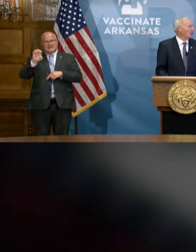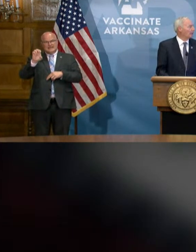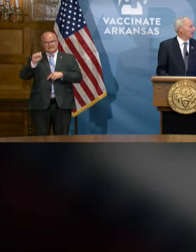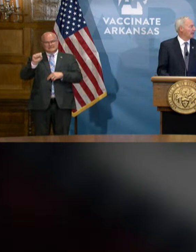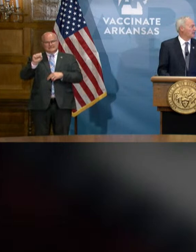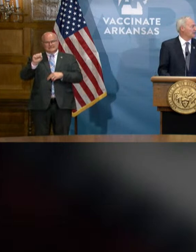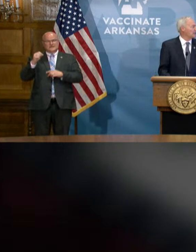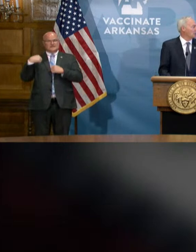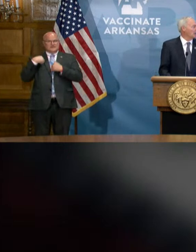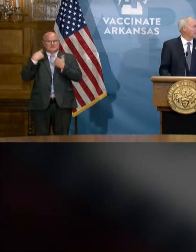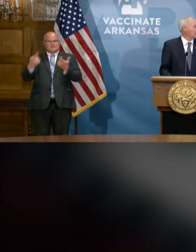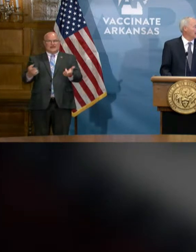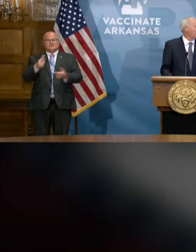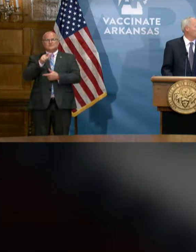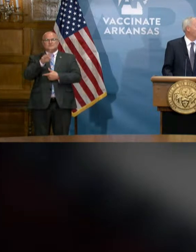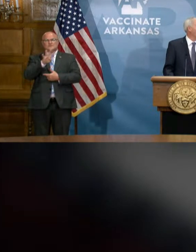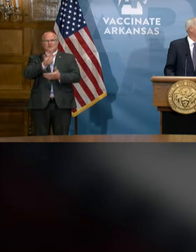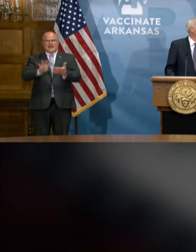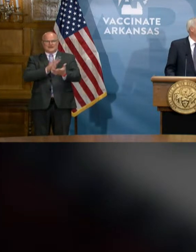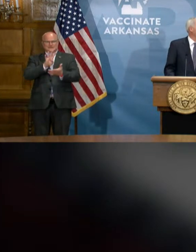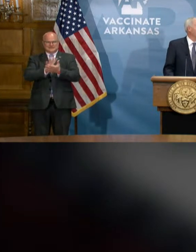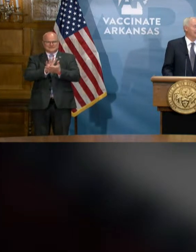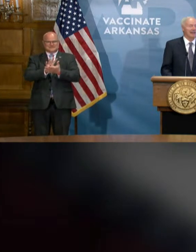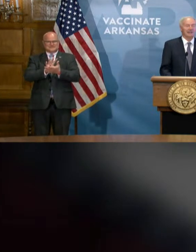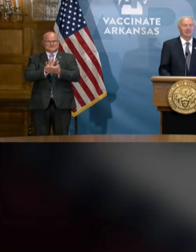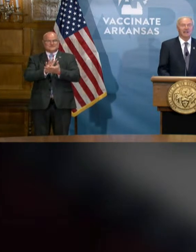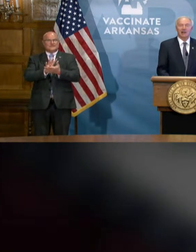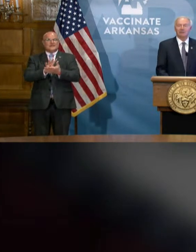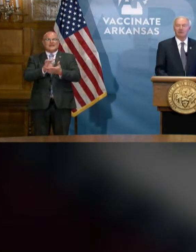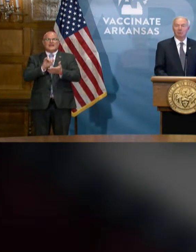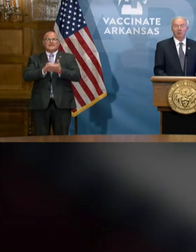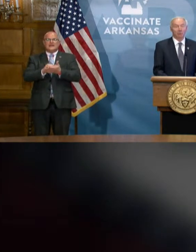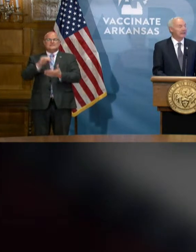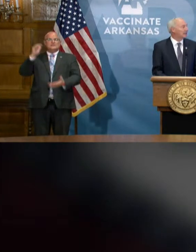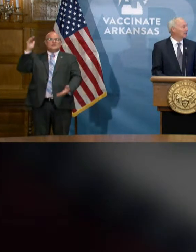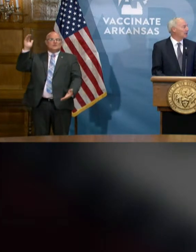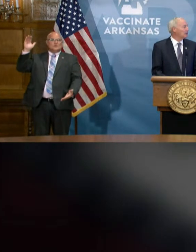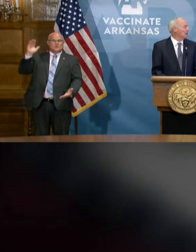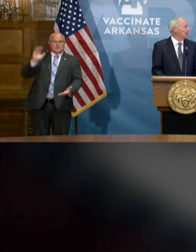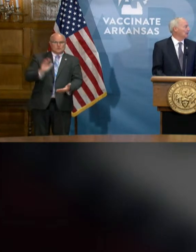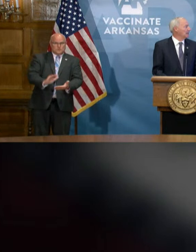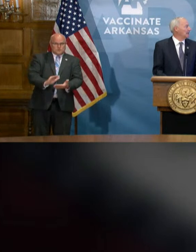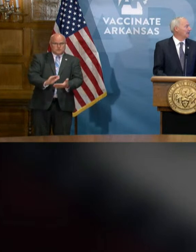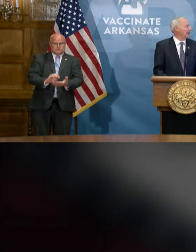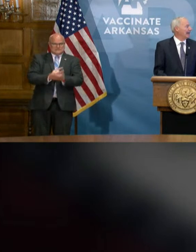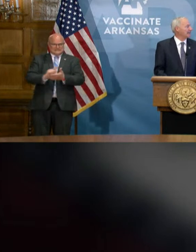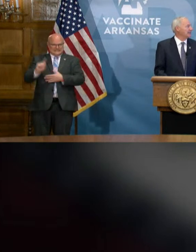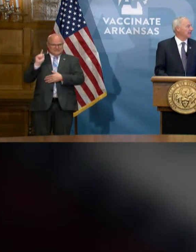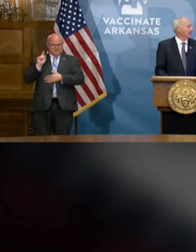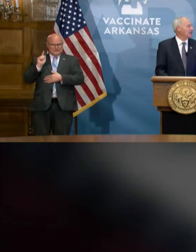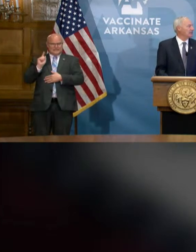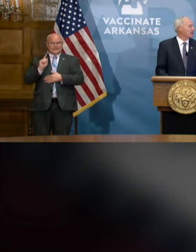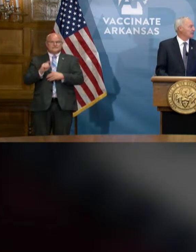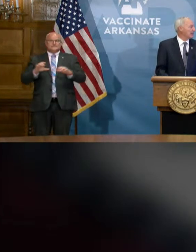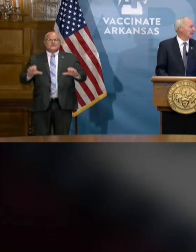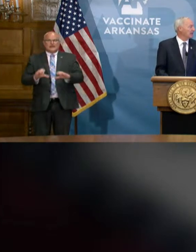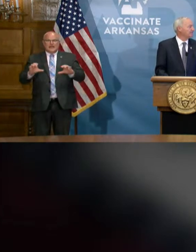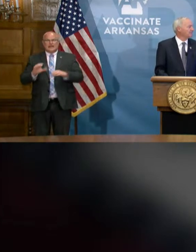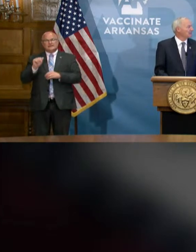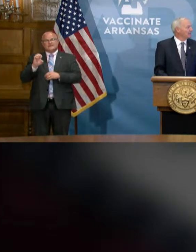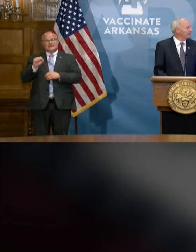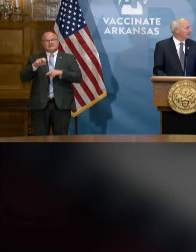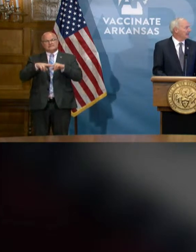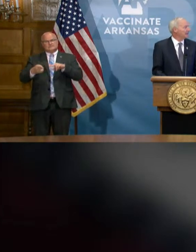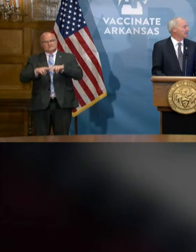cases over the last 24 hours. That is down from 1 week ago. Active cases are